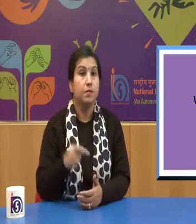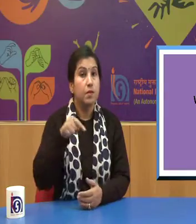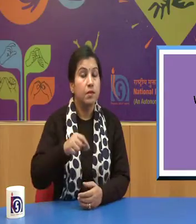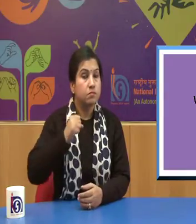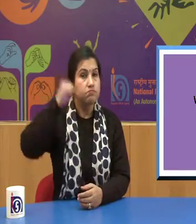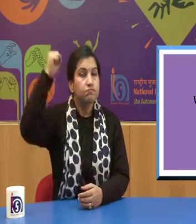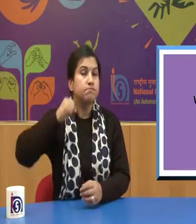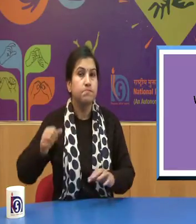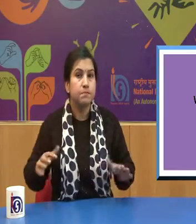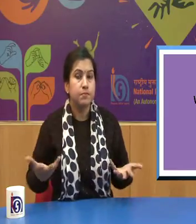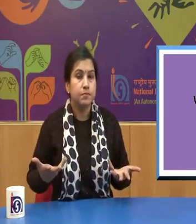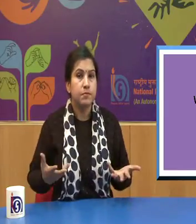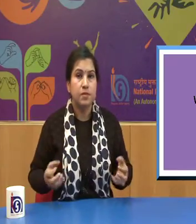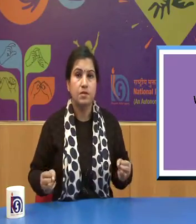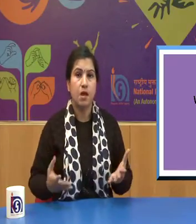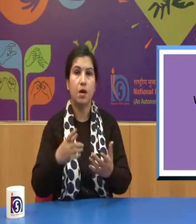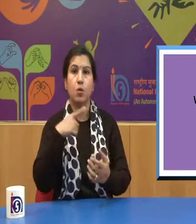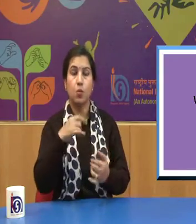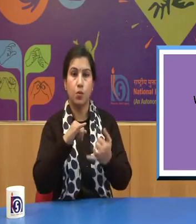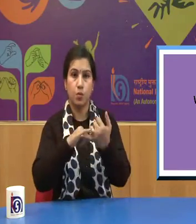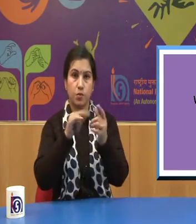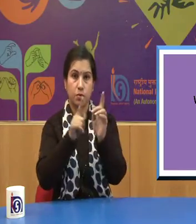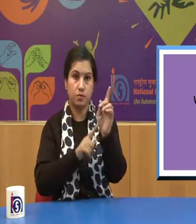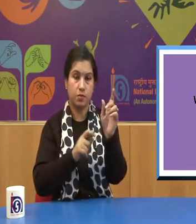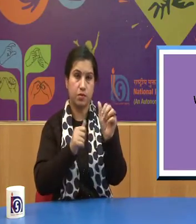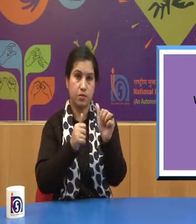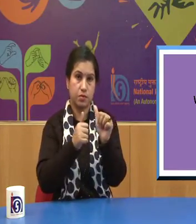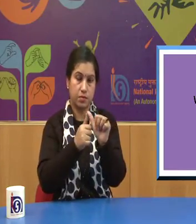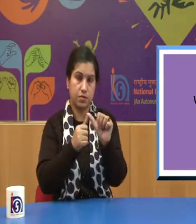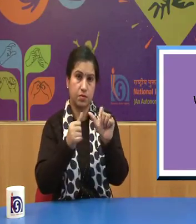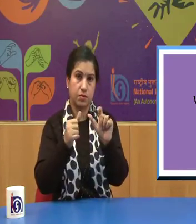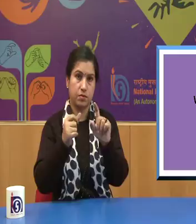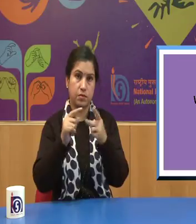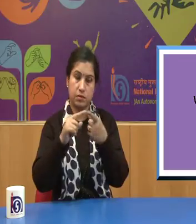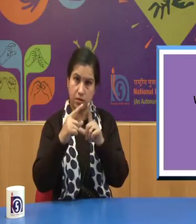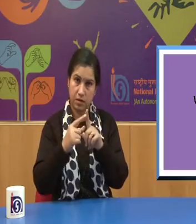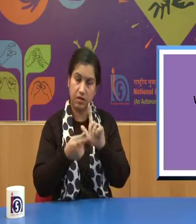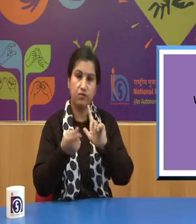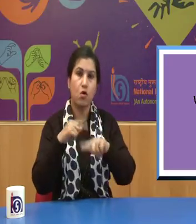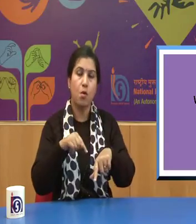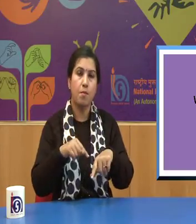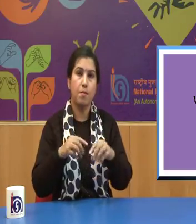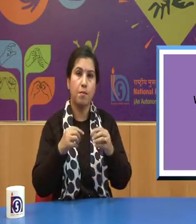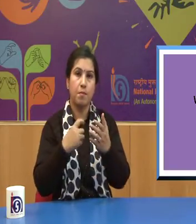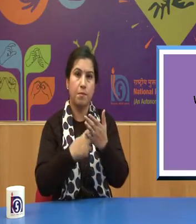This movement was led by Syed Ahmad Barelvi of Rai Bareli.